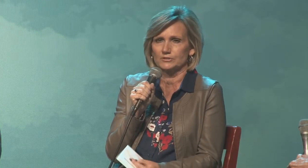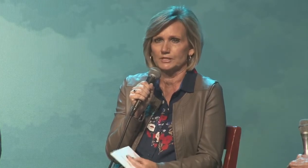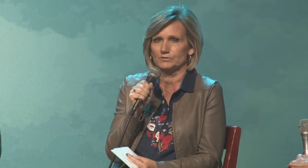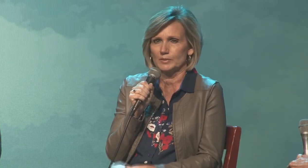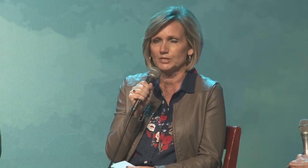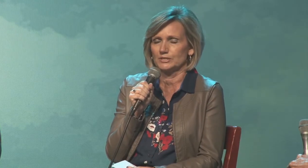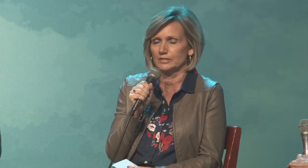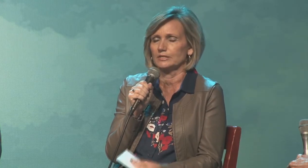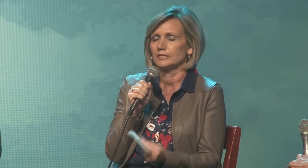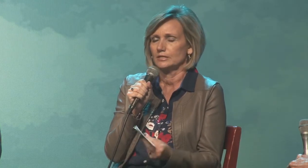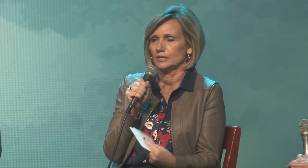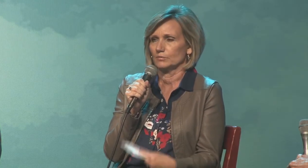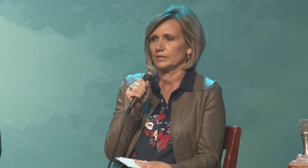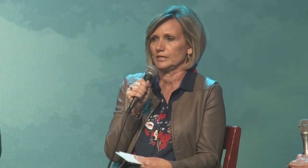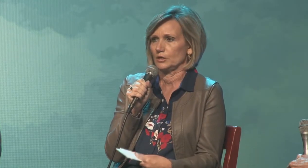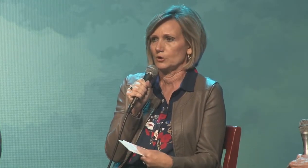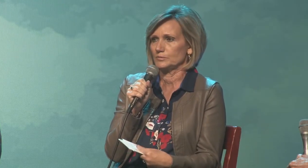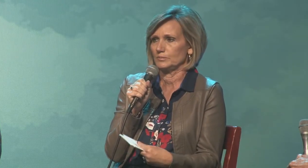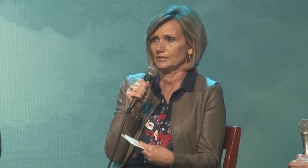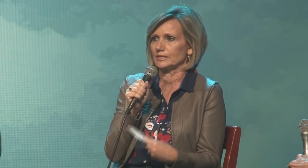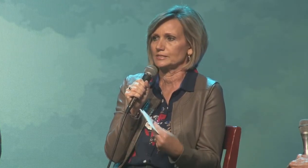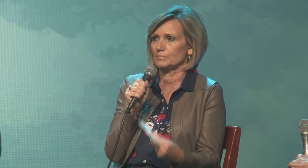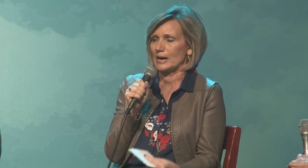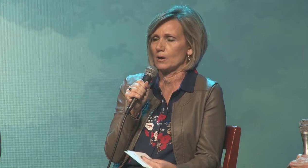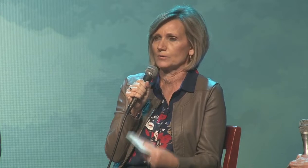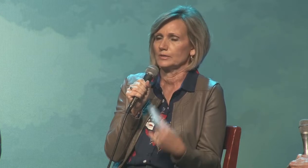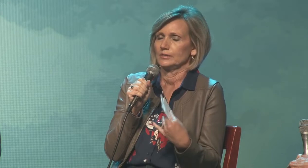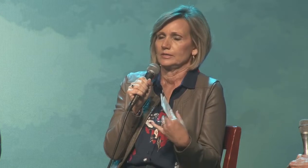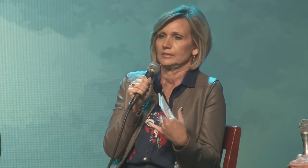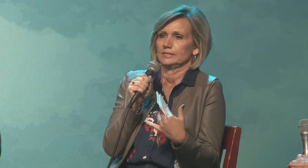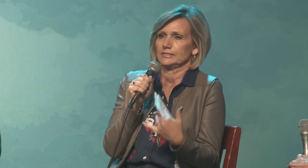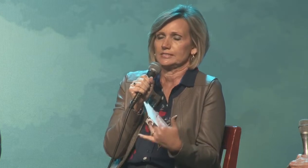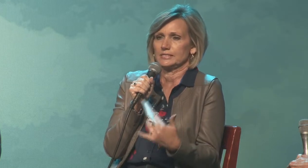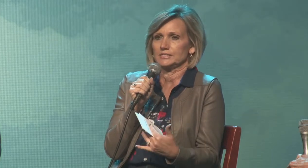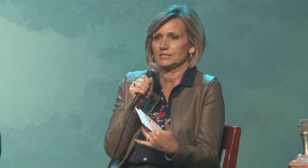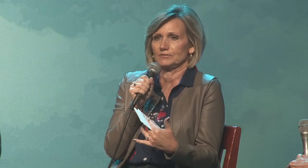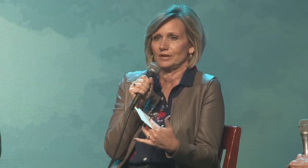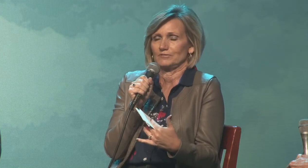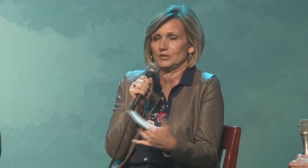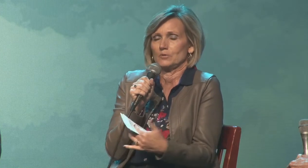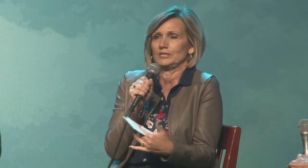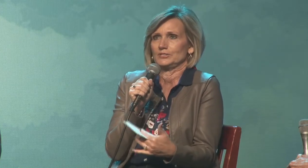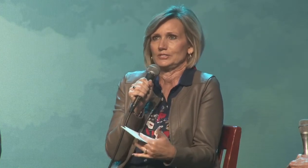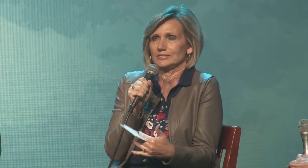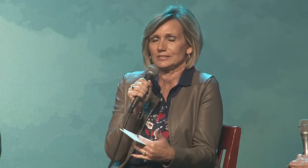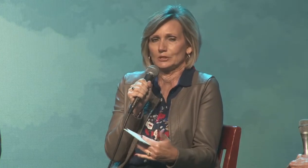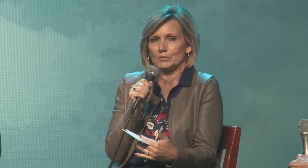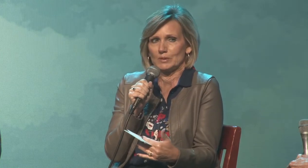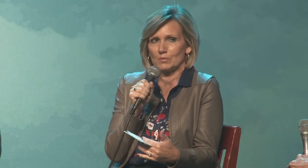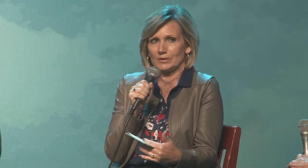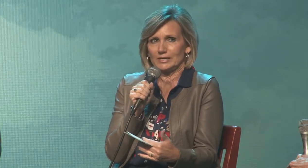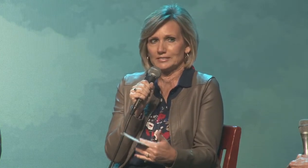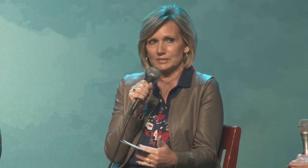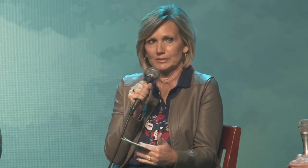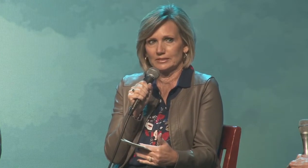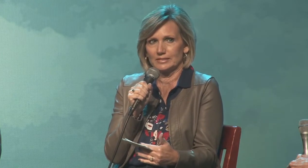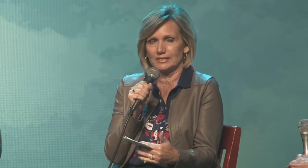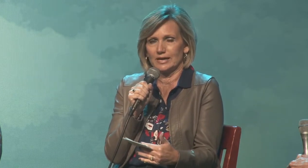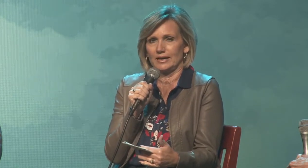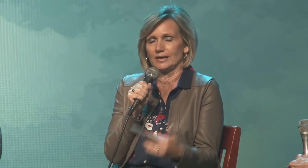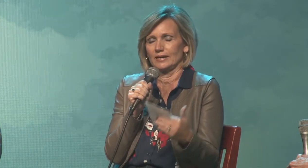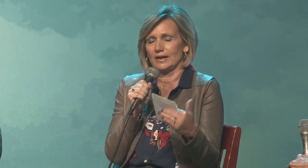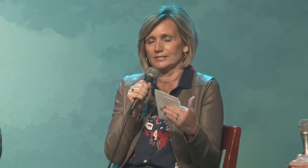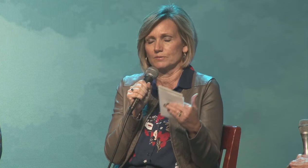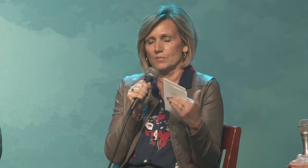is the transformation? And it really hit home to me that it's about this sense of knowing Jesus a little bit more